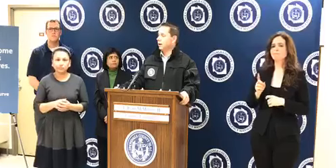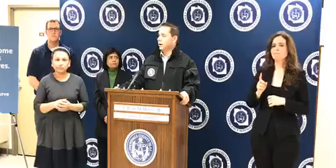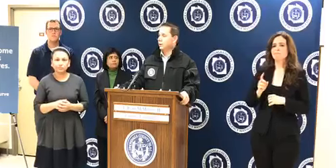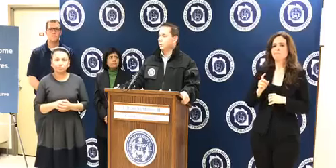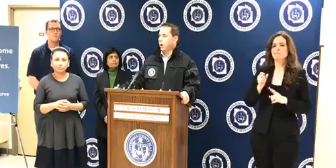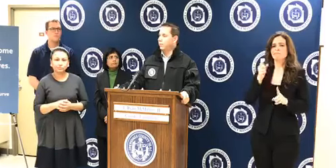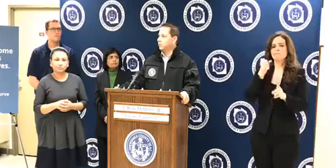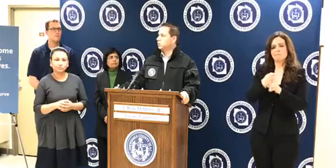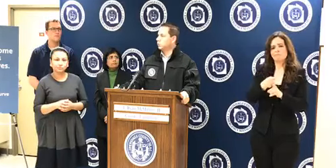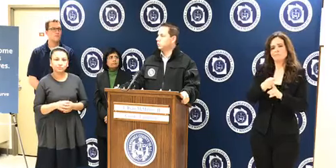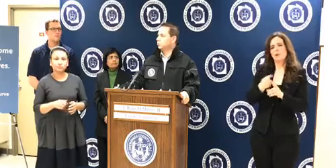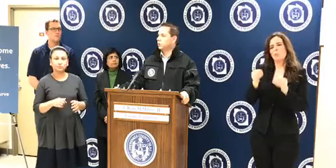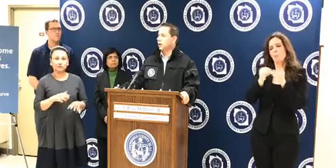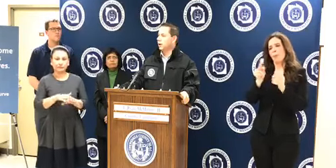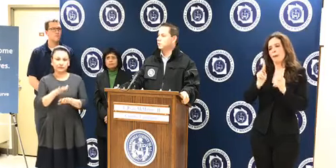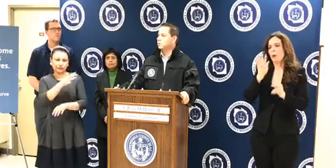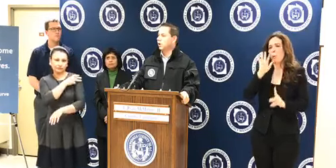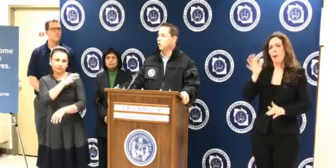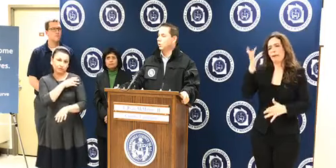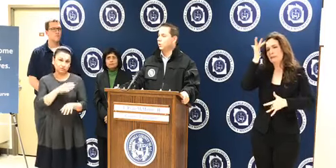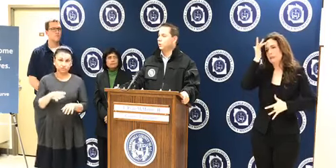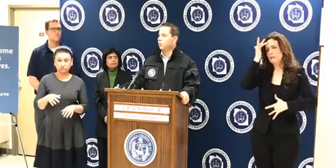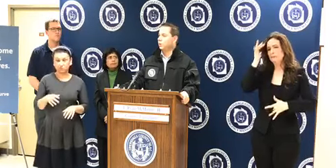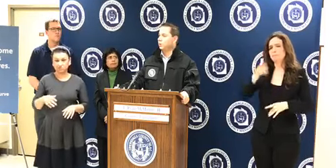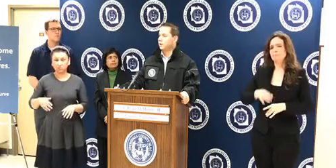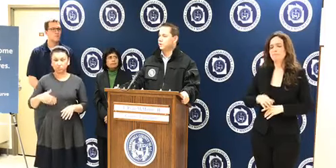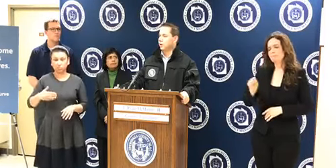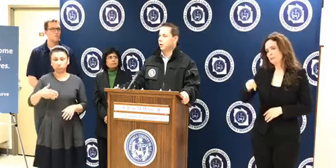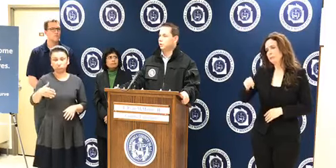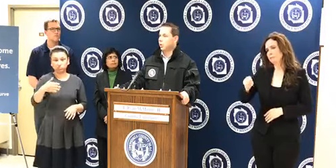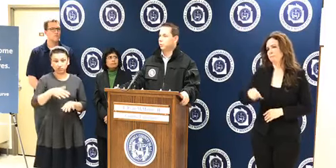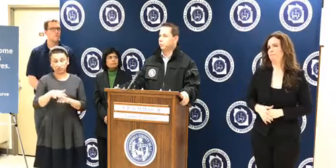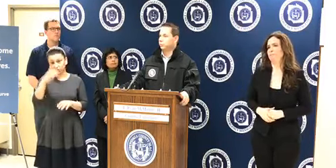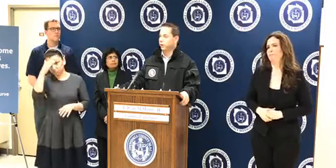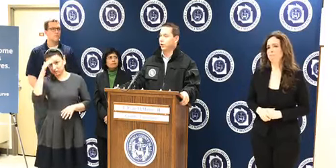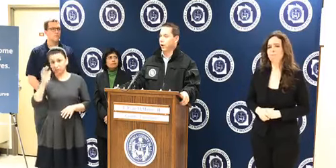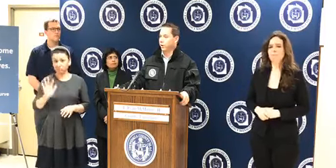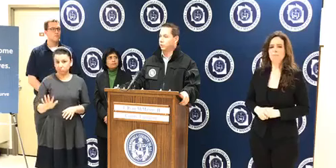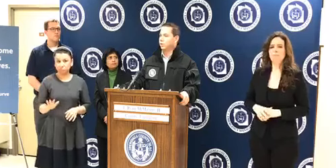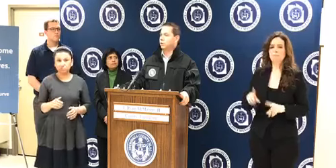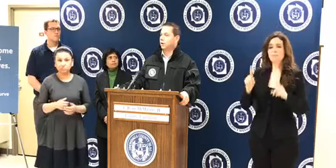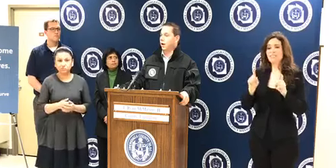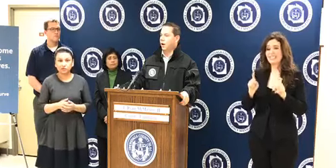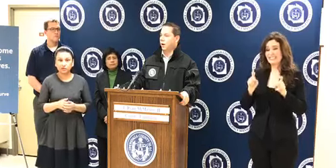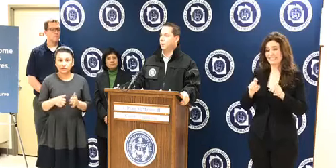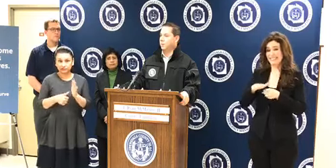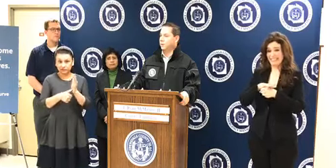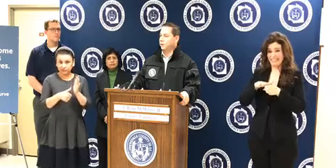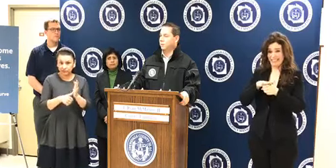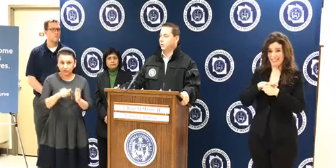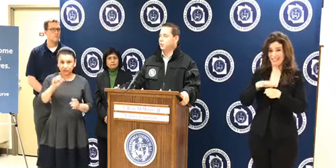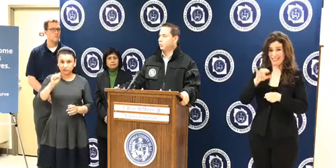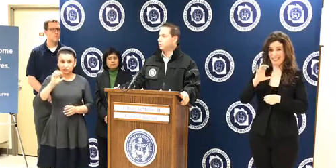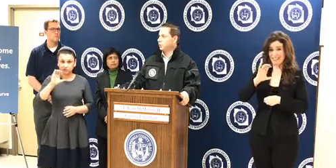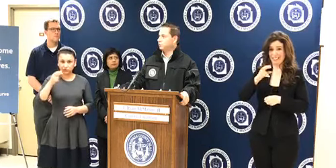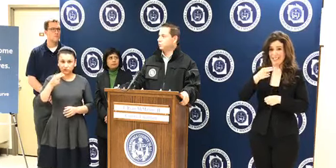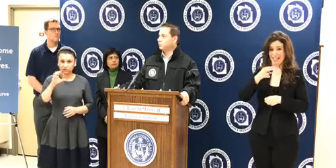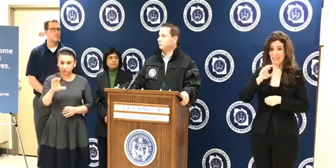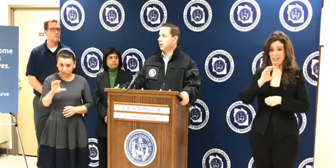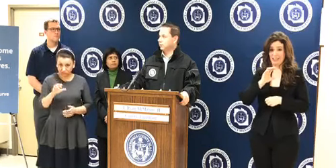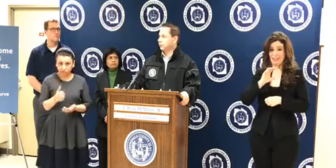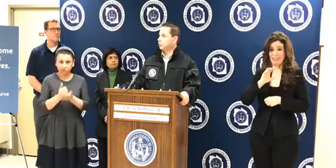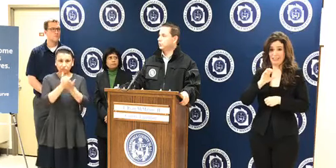and we'll probably get them soon. So the test site has worked very well. The emergency rooms